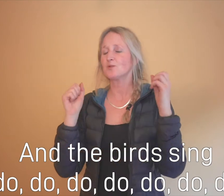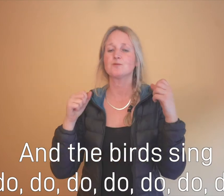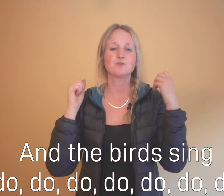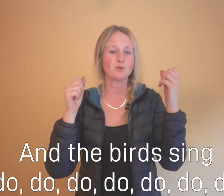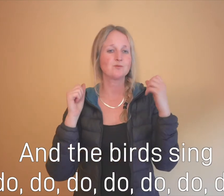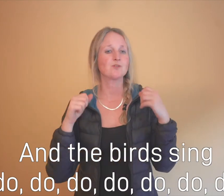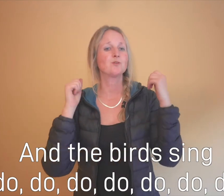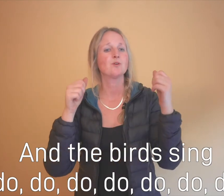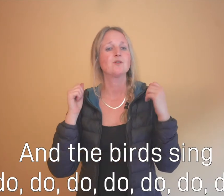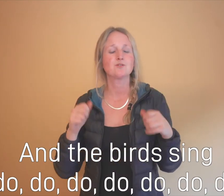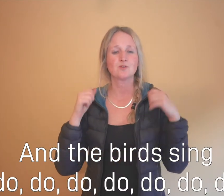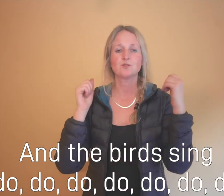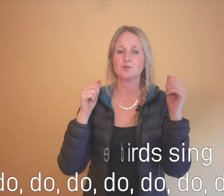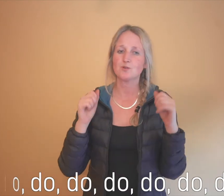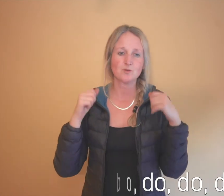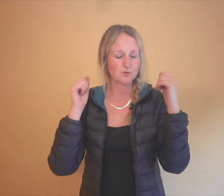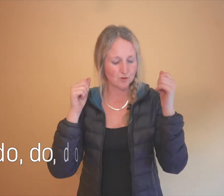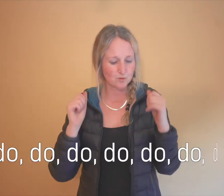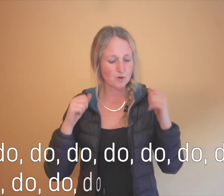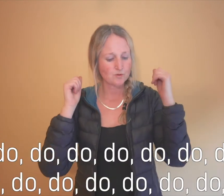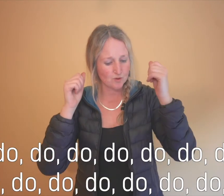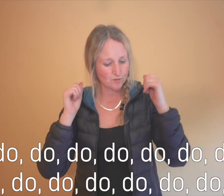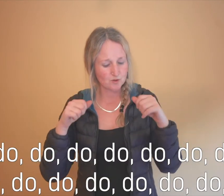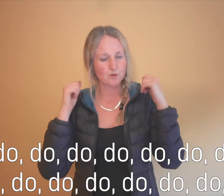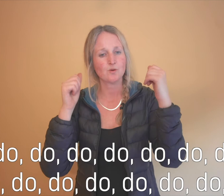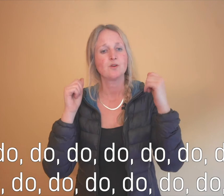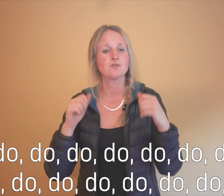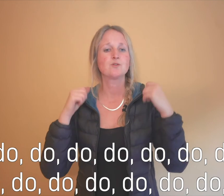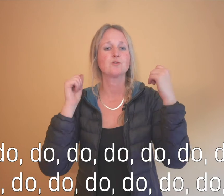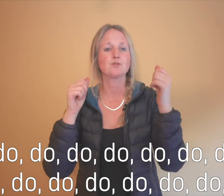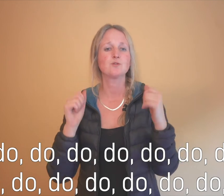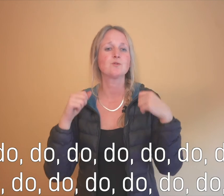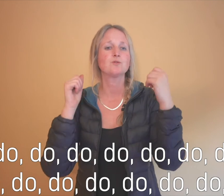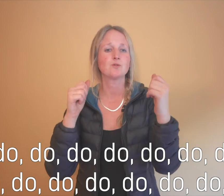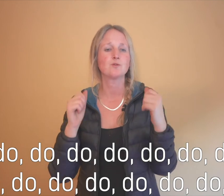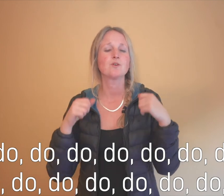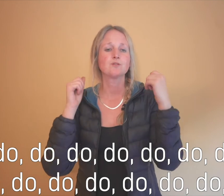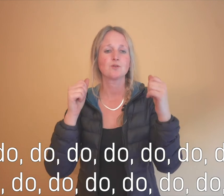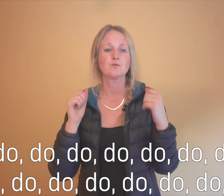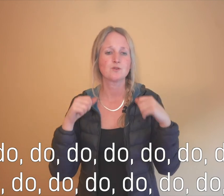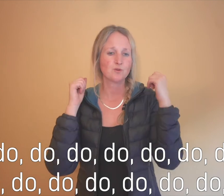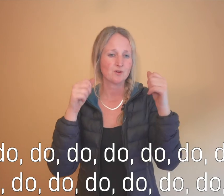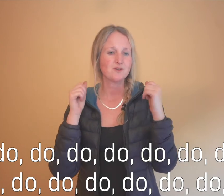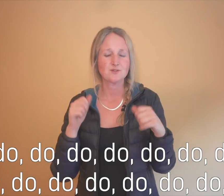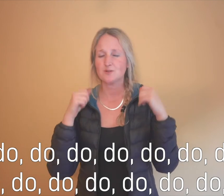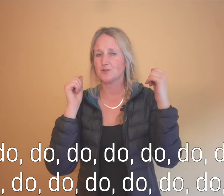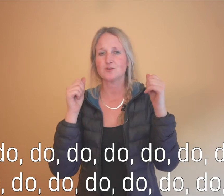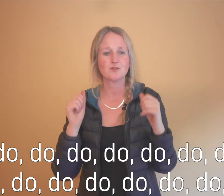do do do do do do do do do do do do do do do do do do do